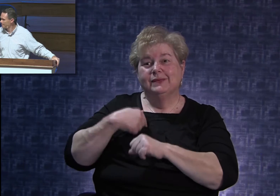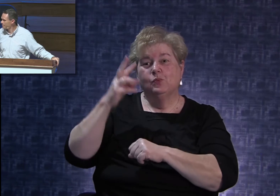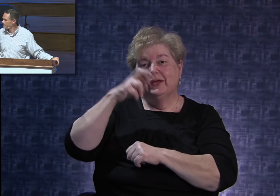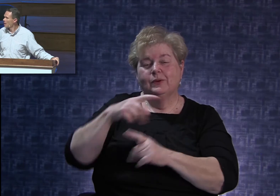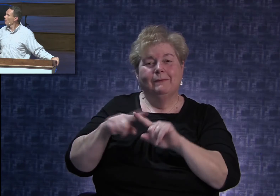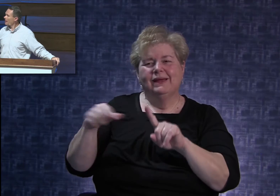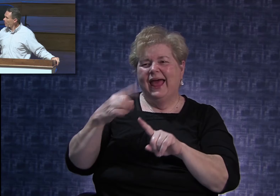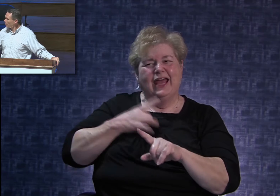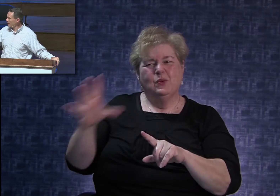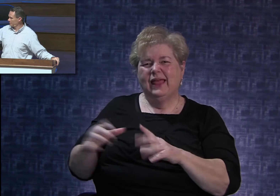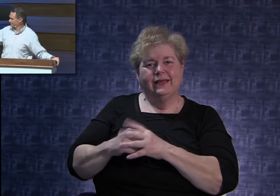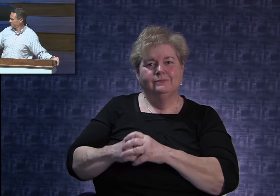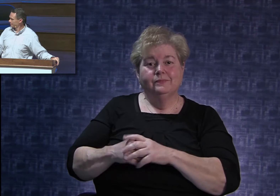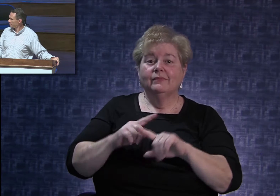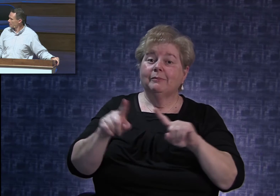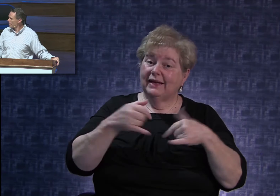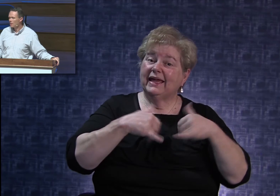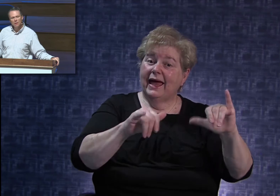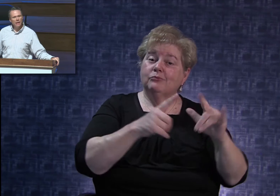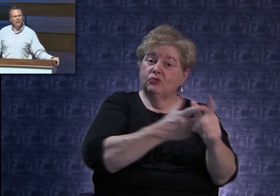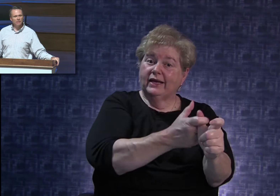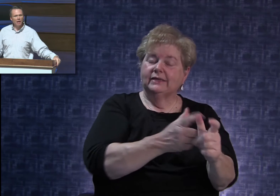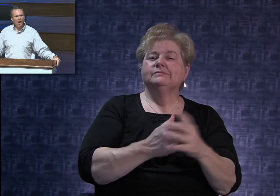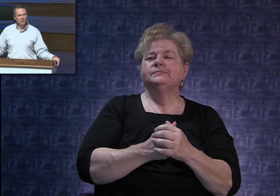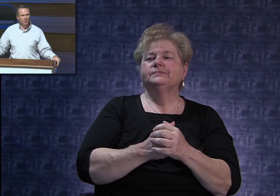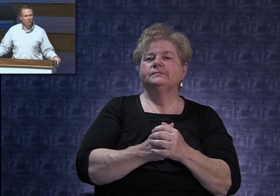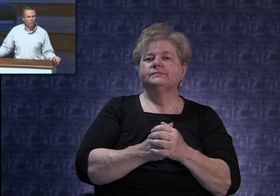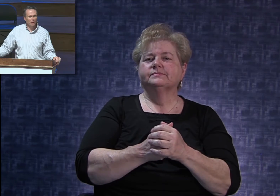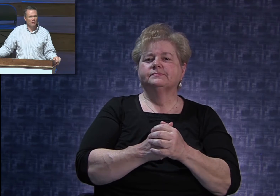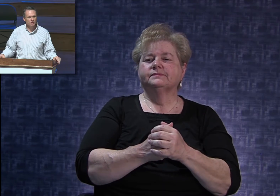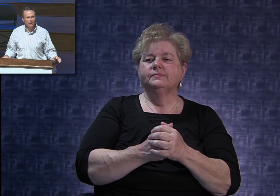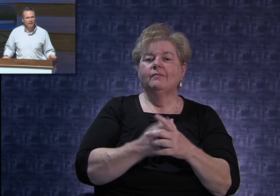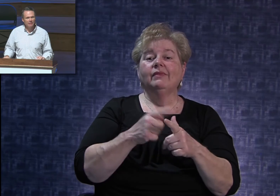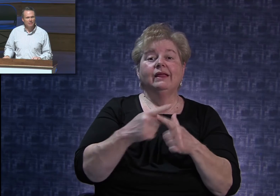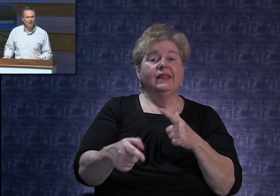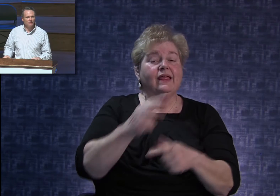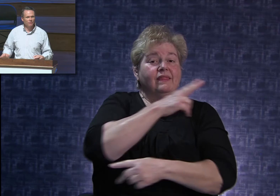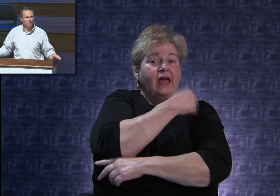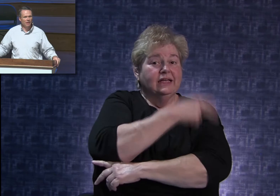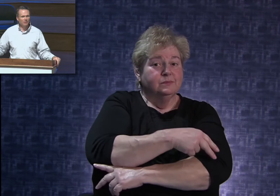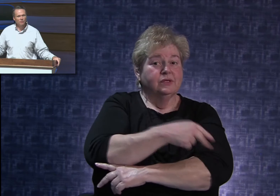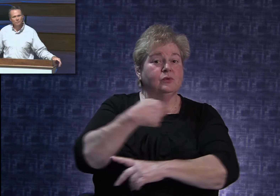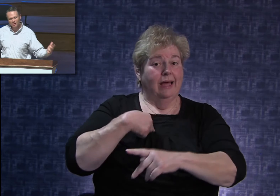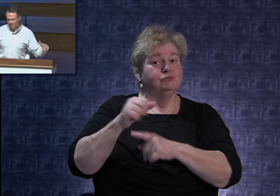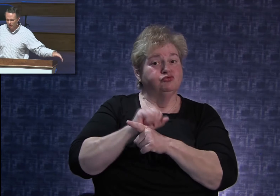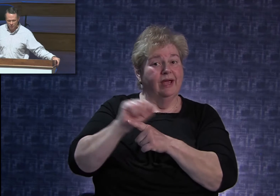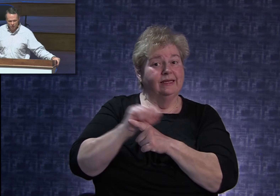it. But I kept running. And the hospital where I was training at the time for my